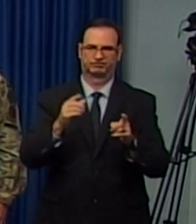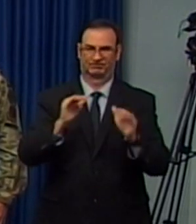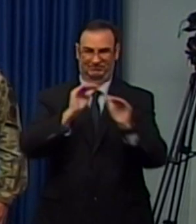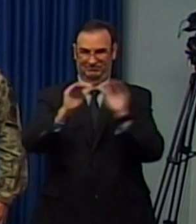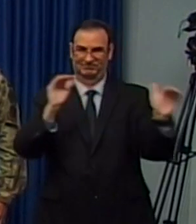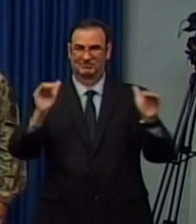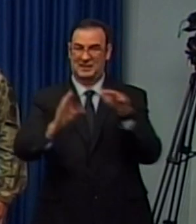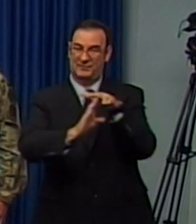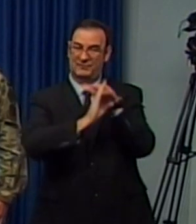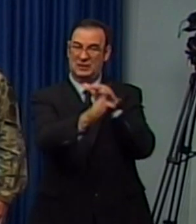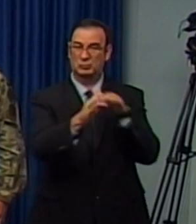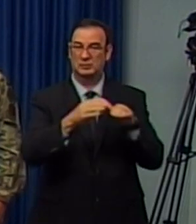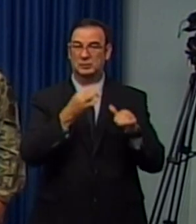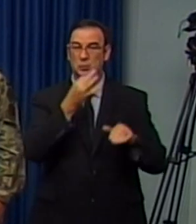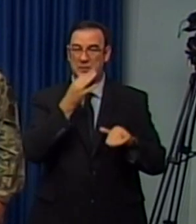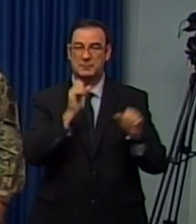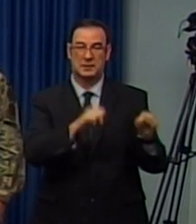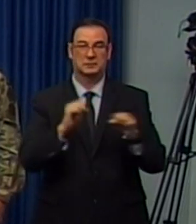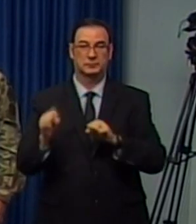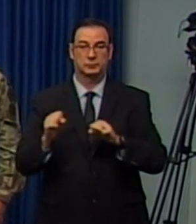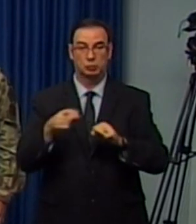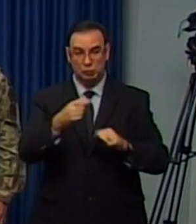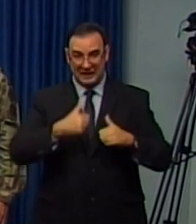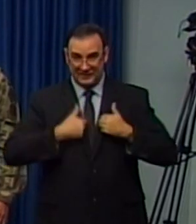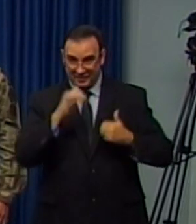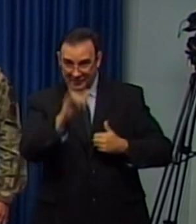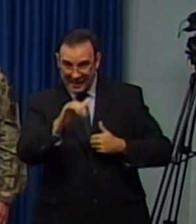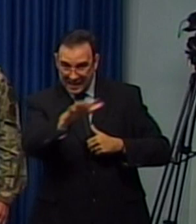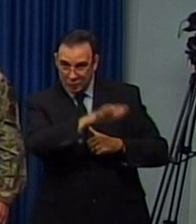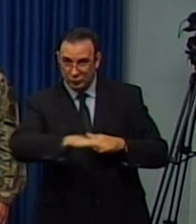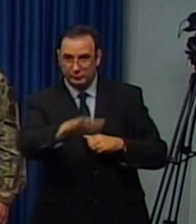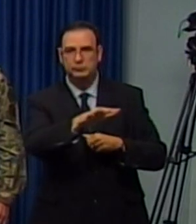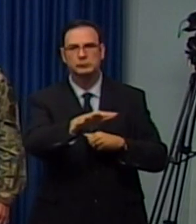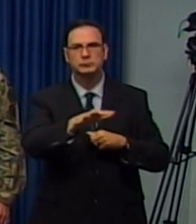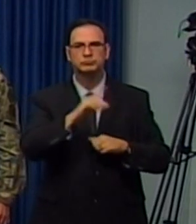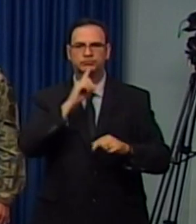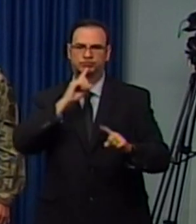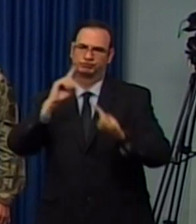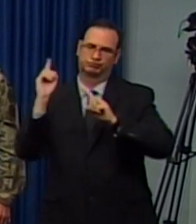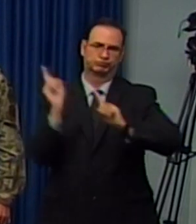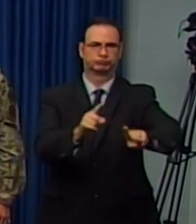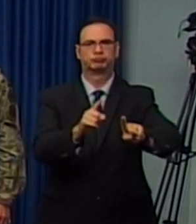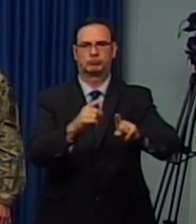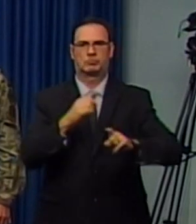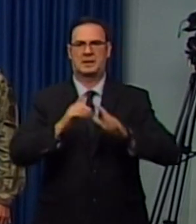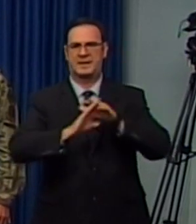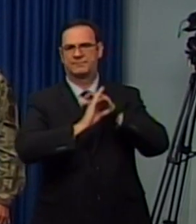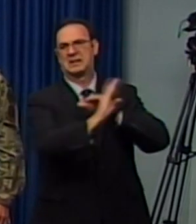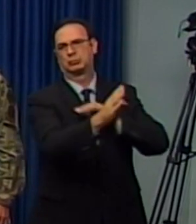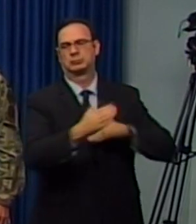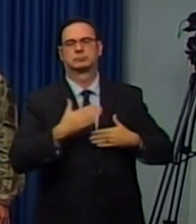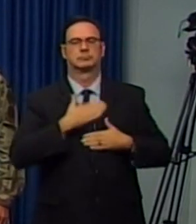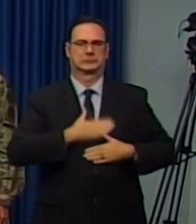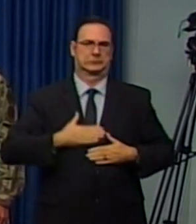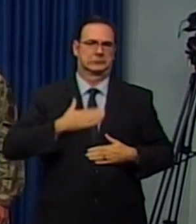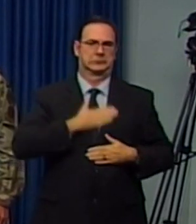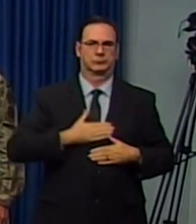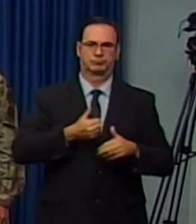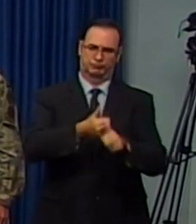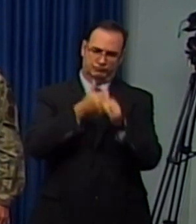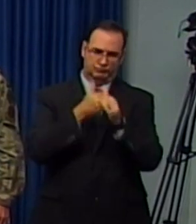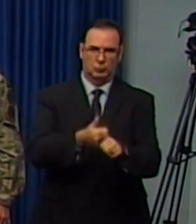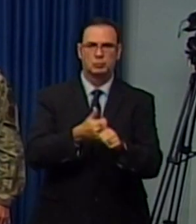an evacuation zone and you're given an order to evacuate, please heed that call. This storm at